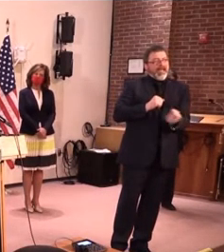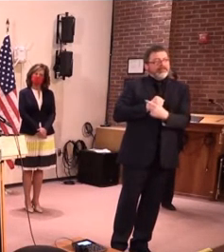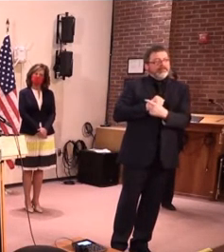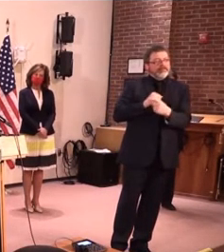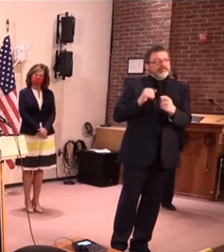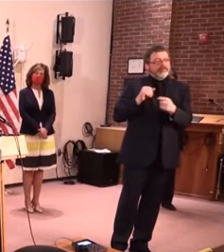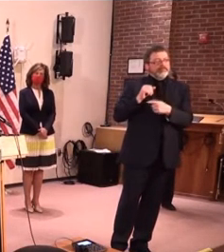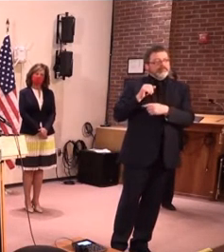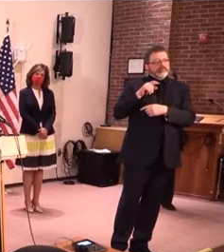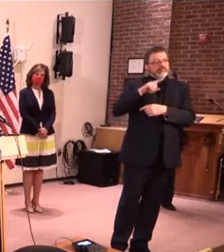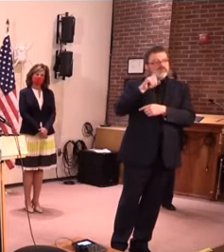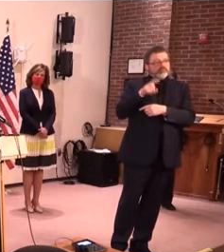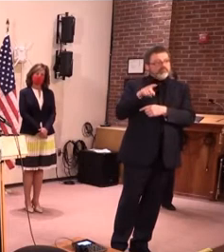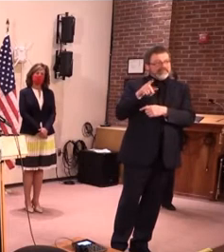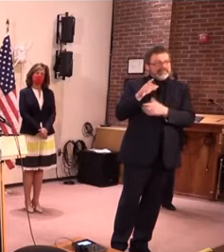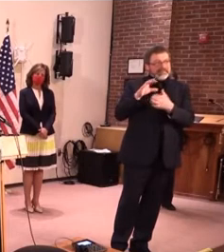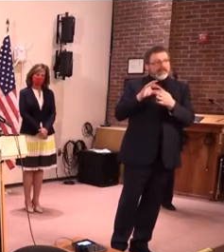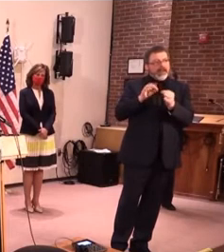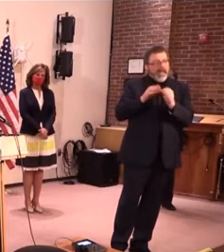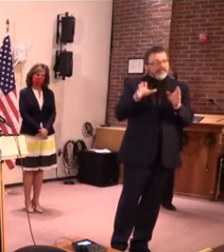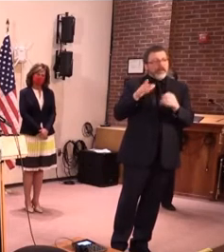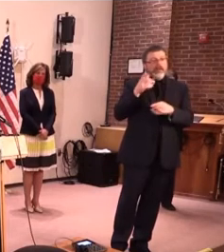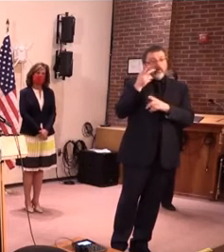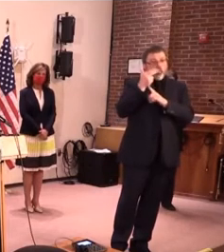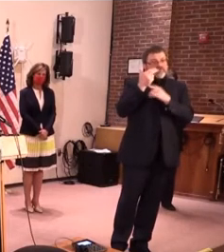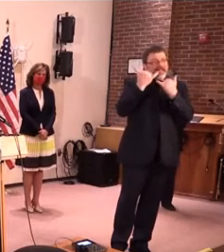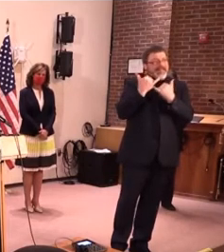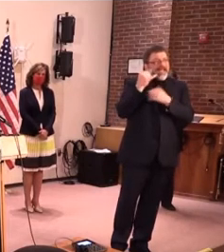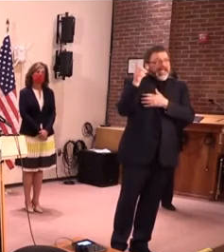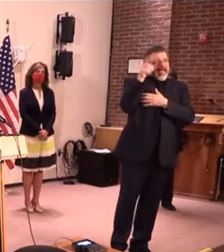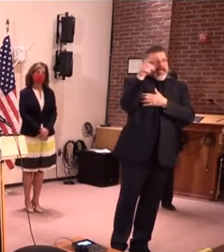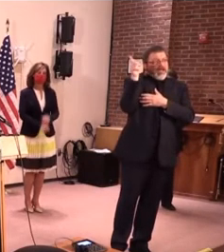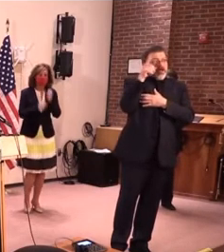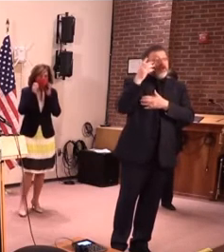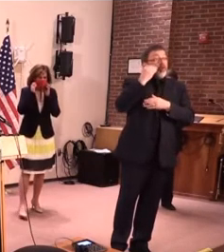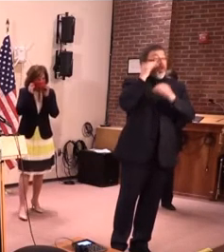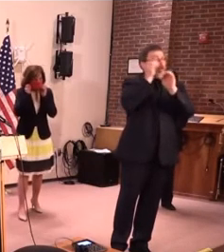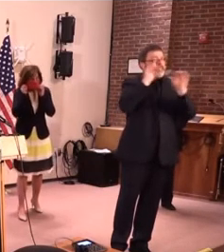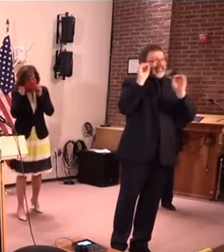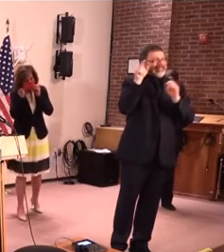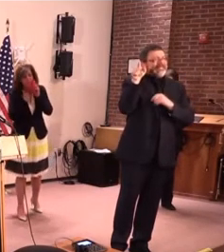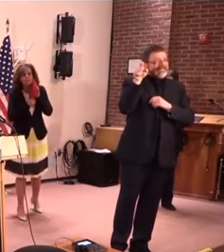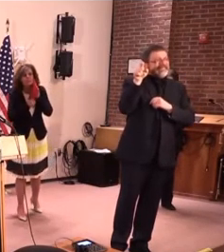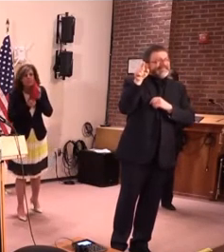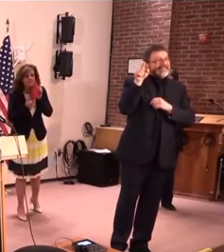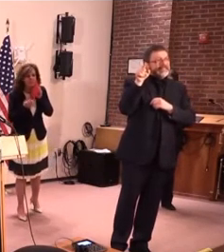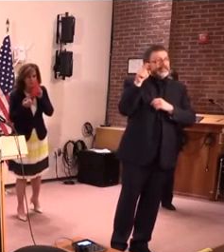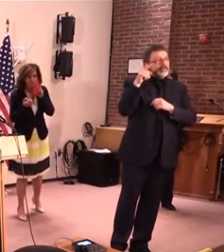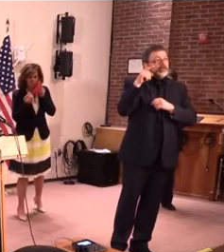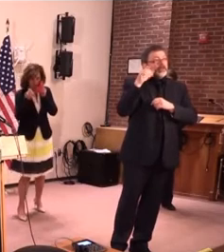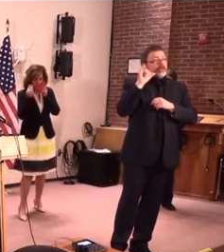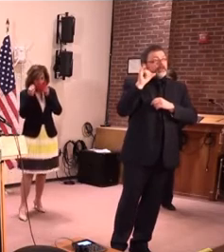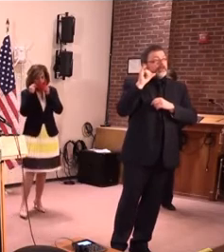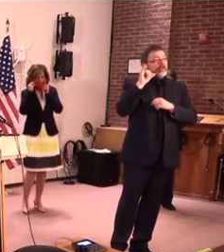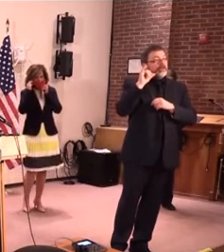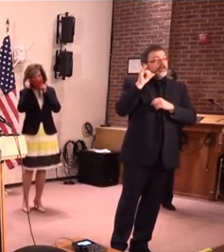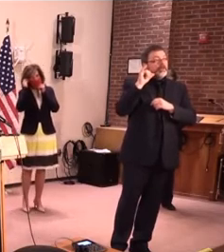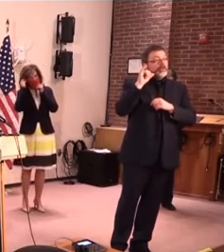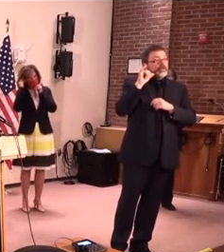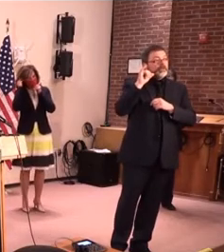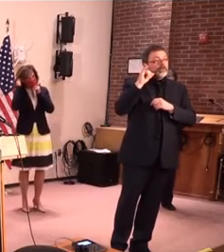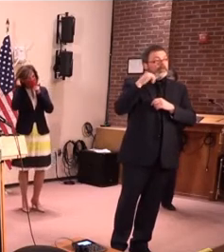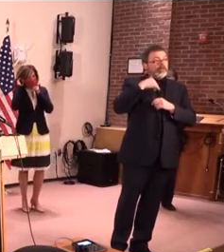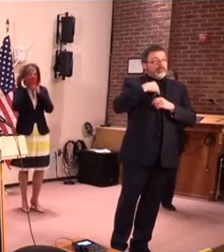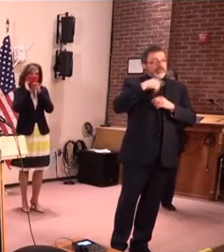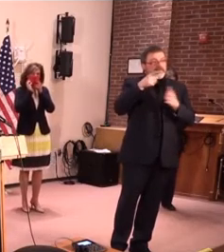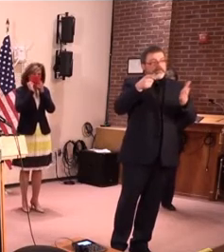component of the plan, we'll be presenting legislation Tuesday? Yes, Tuesday. Okay. The legislature. Just want to differentiate